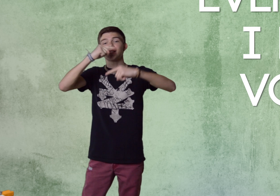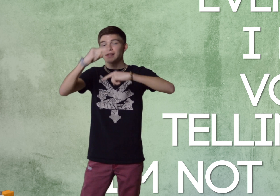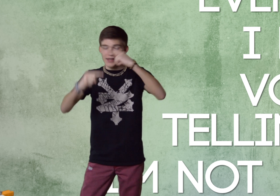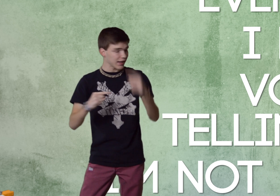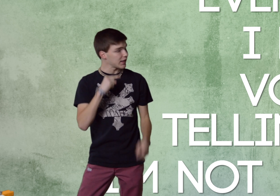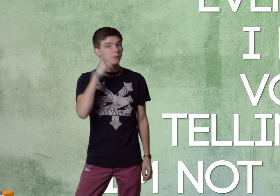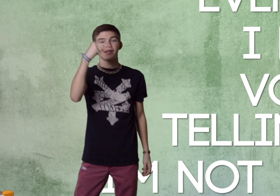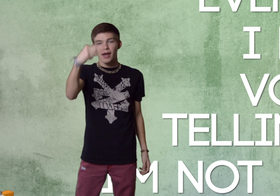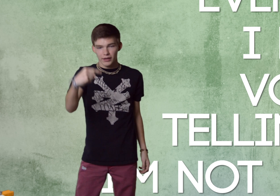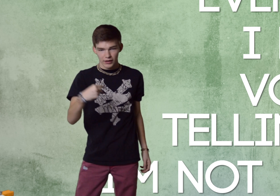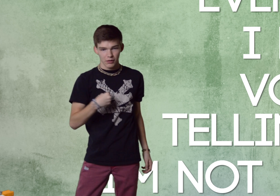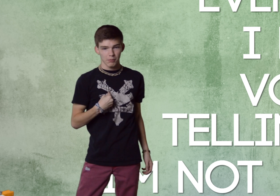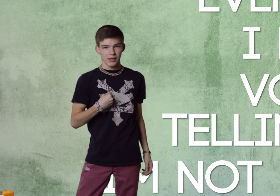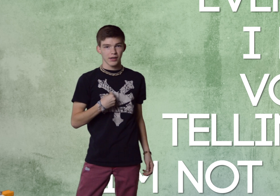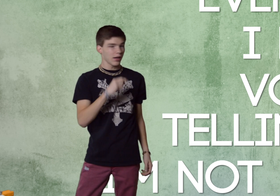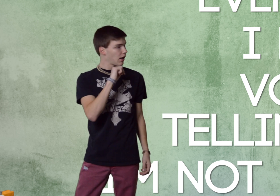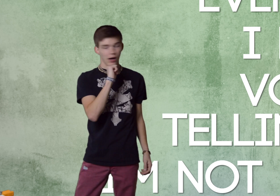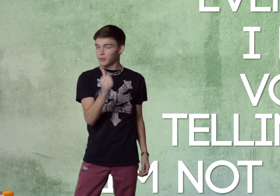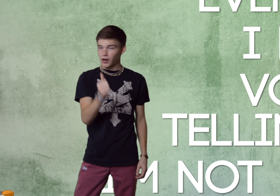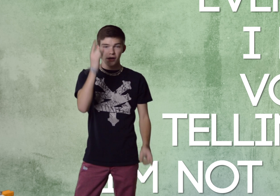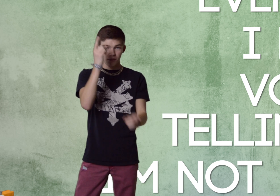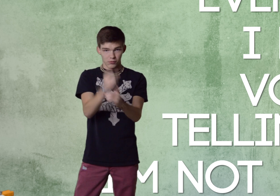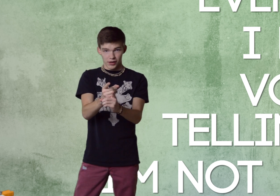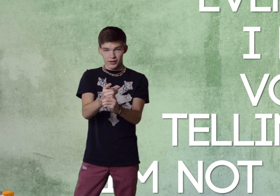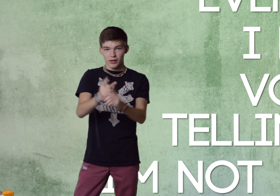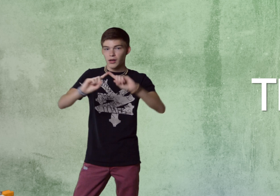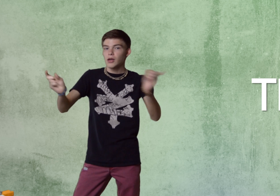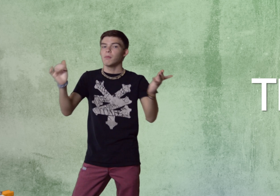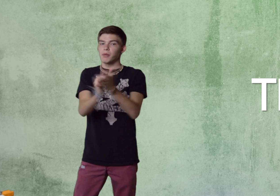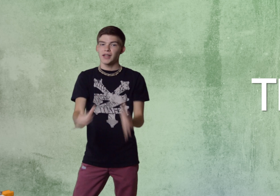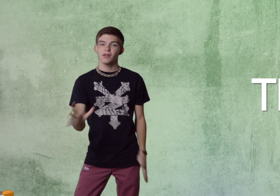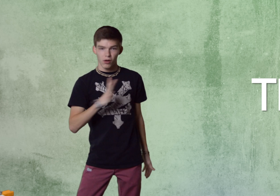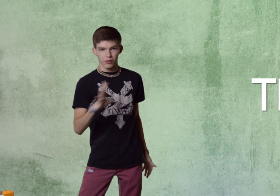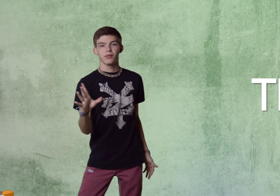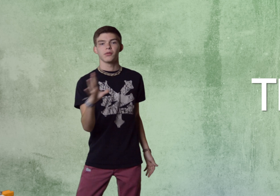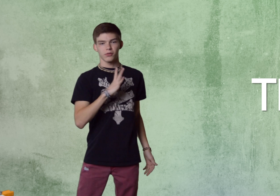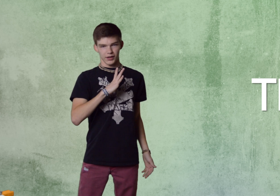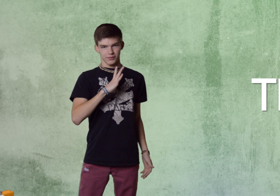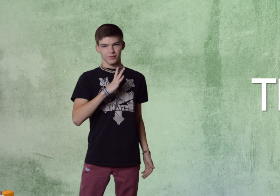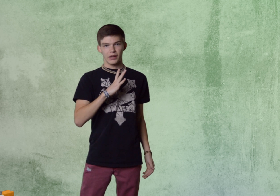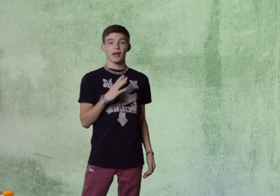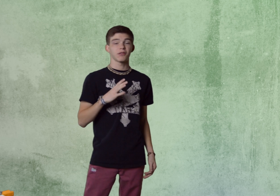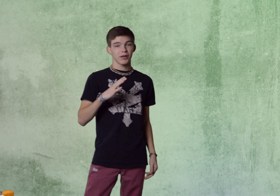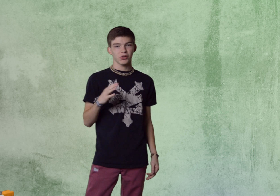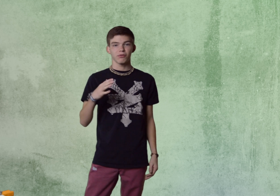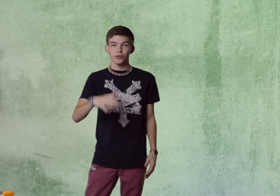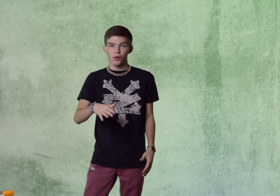voices that keep telling me I'm not right. That's all right. And you have to make sure it